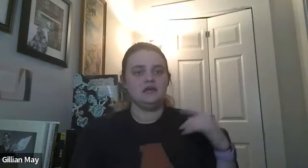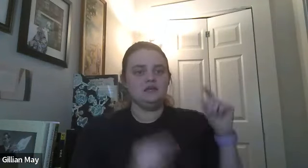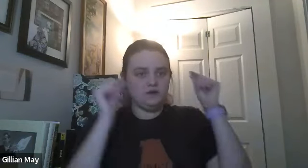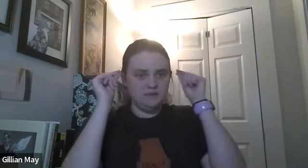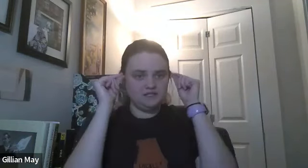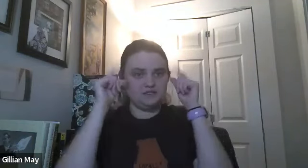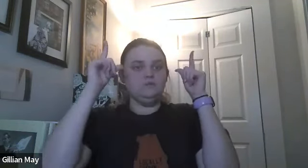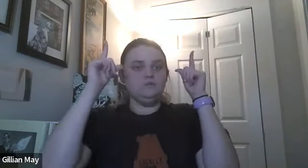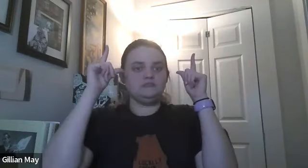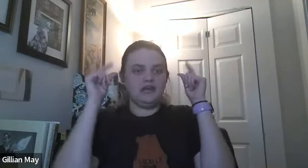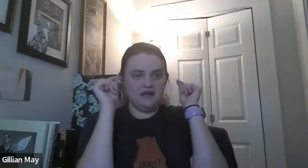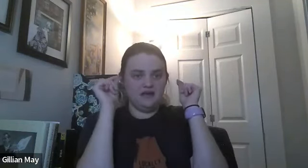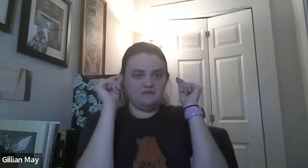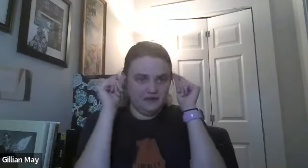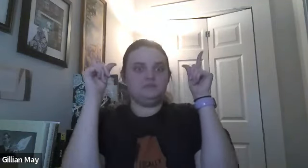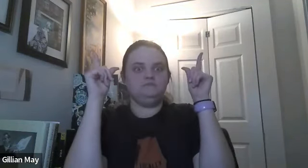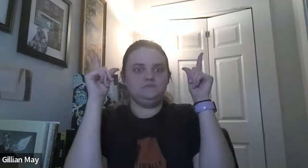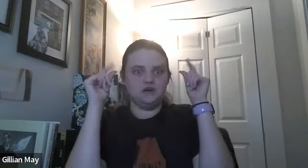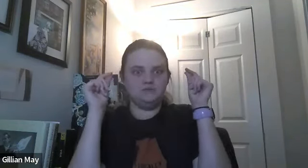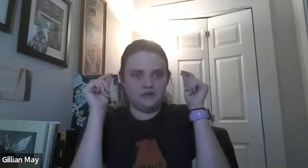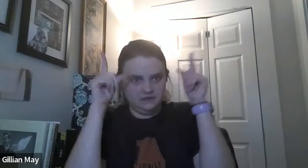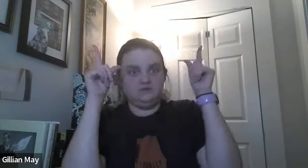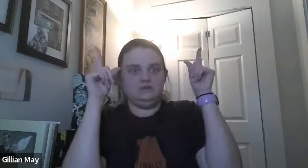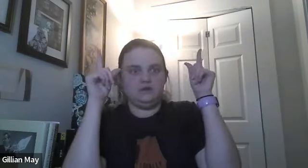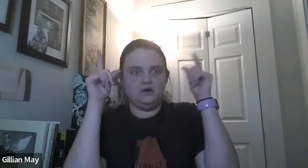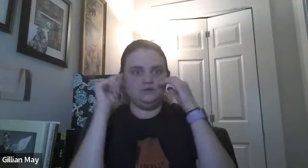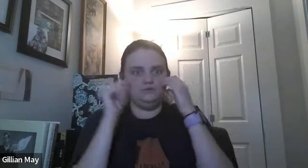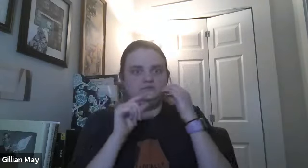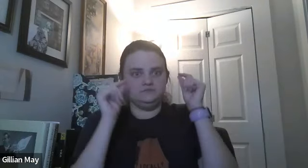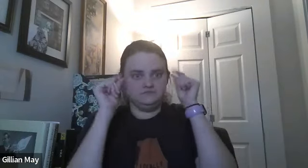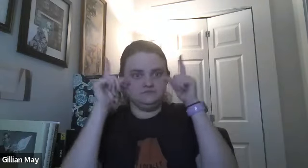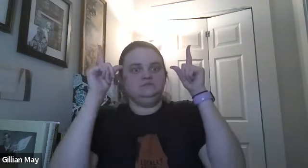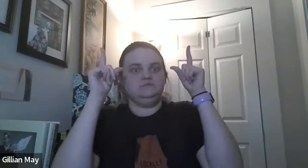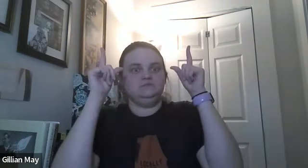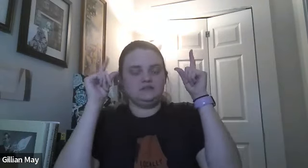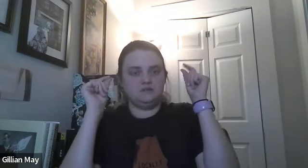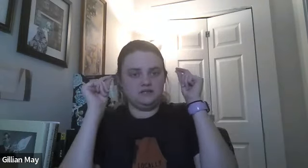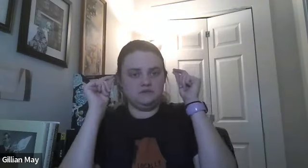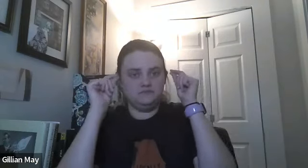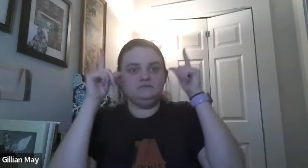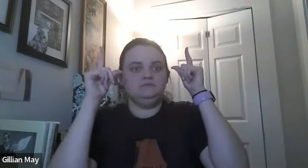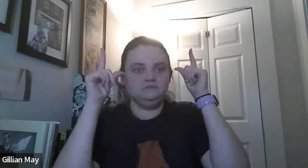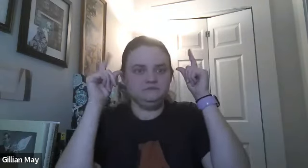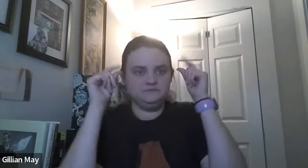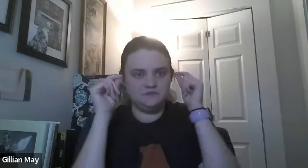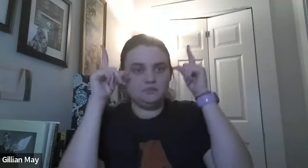you want to make sure to almost like how to like jump like, oh, that surprised me.